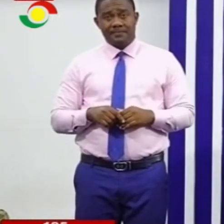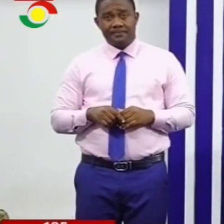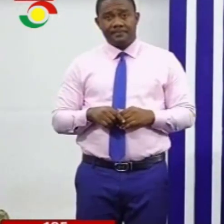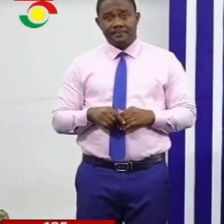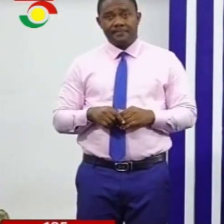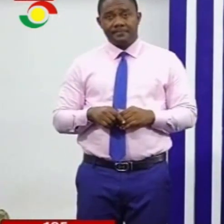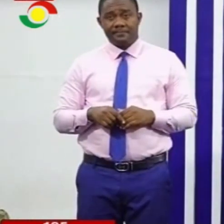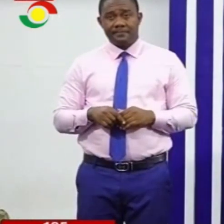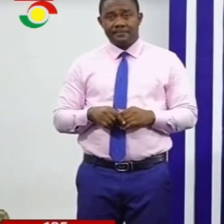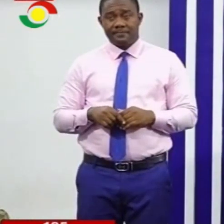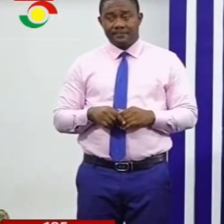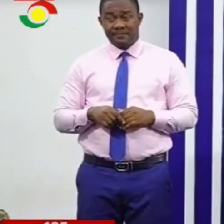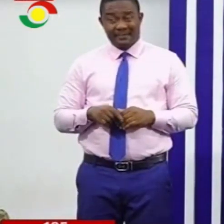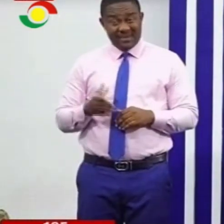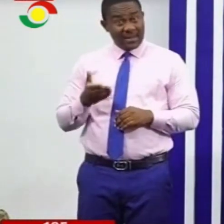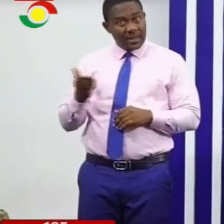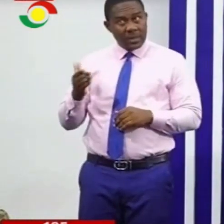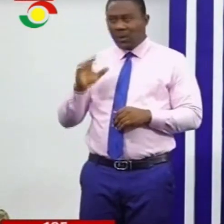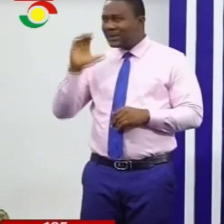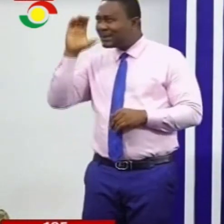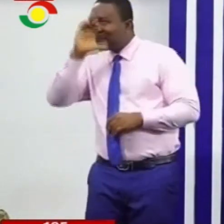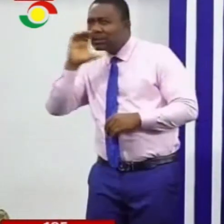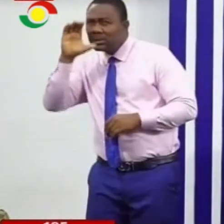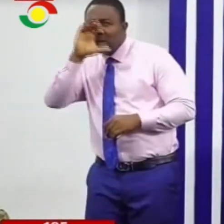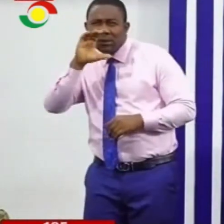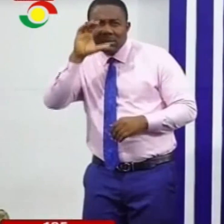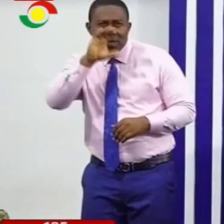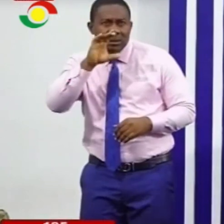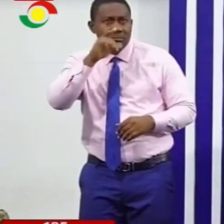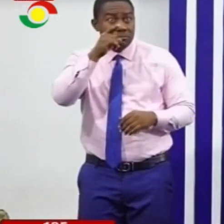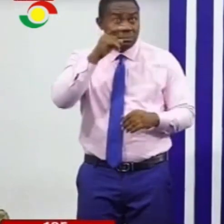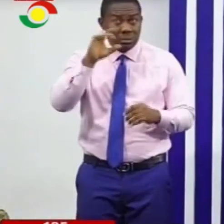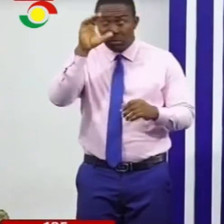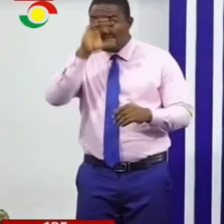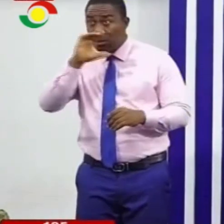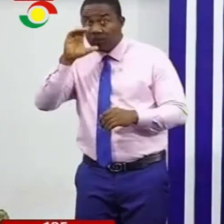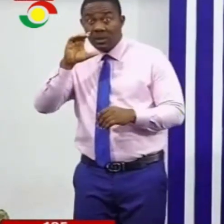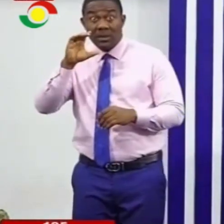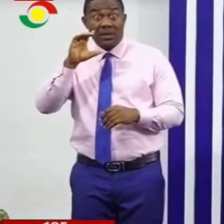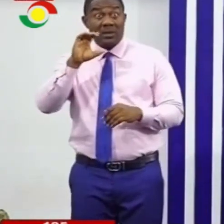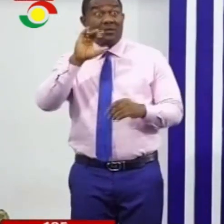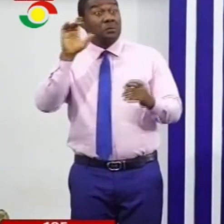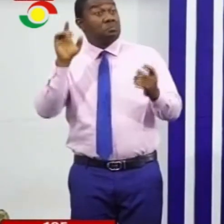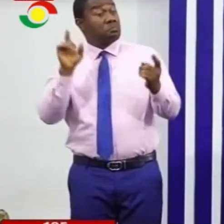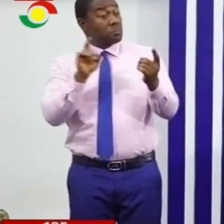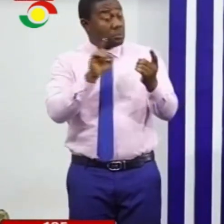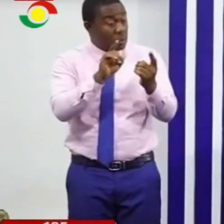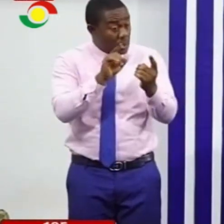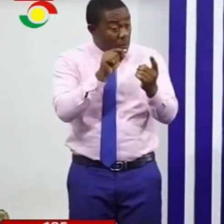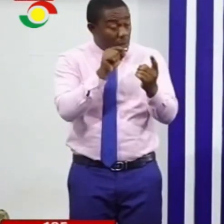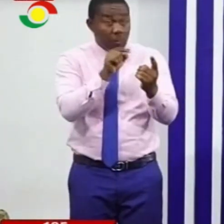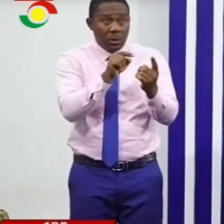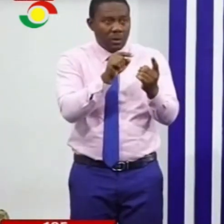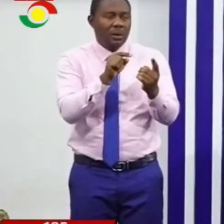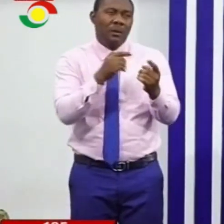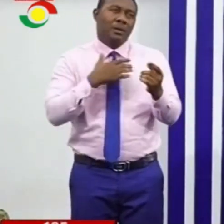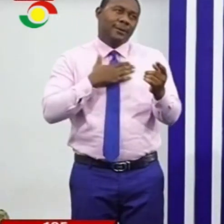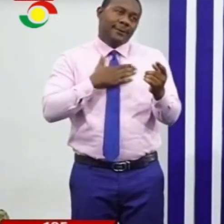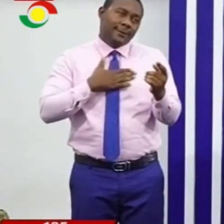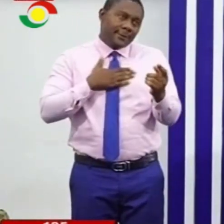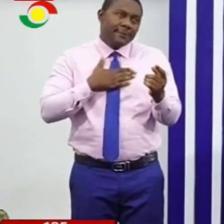These are the people we are trying to reach. And when we get to them, each of them, we will try to